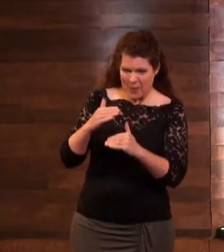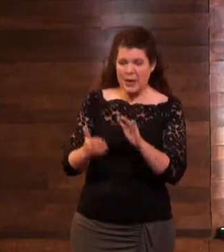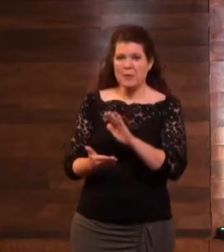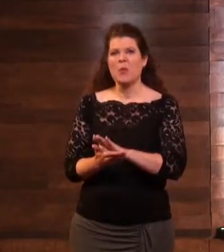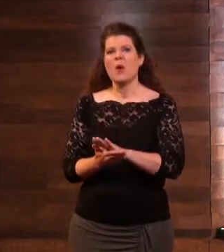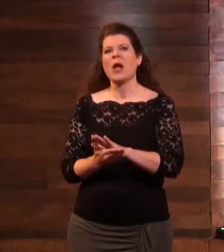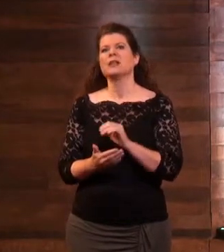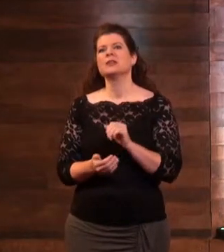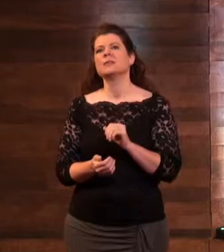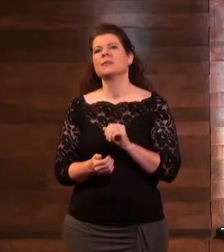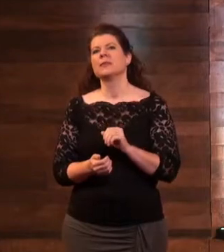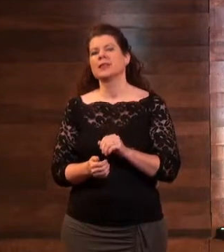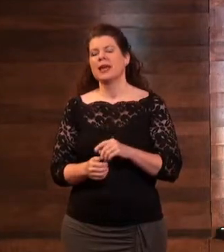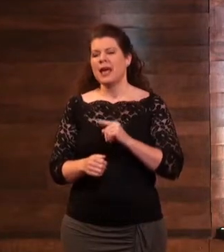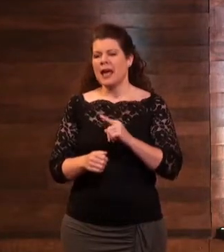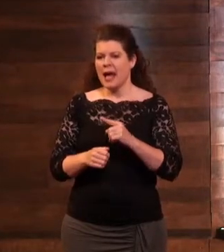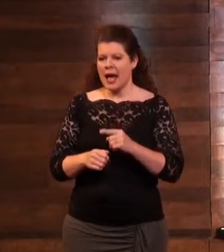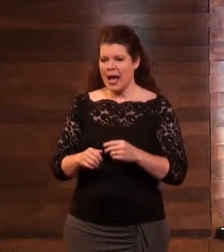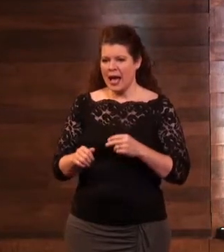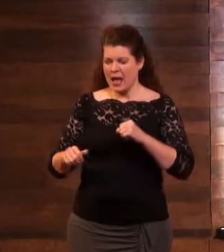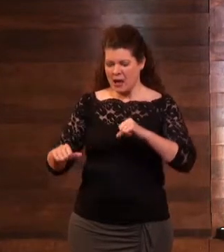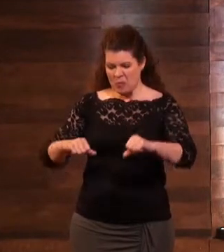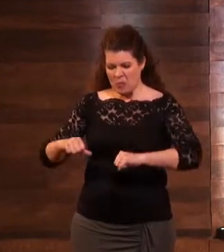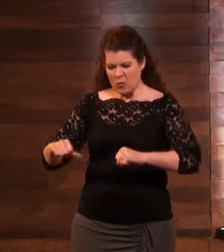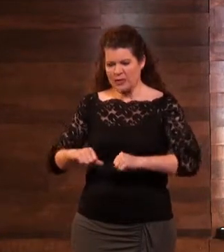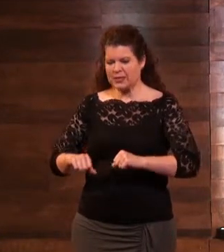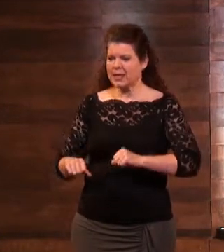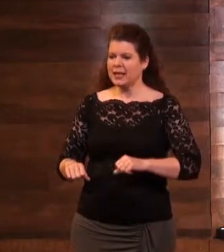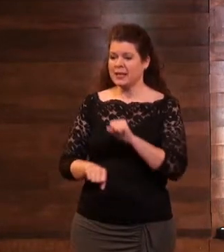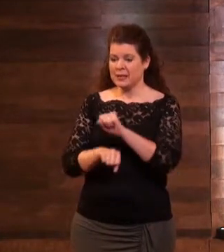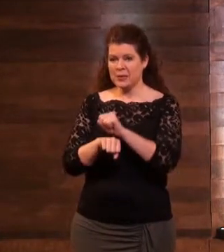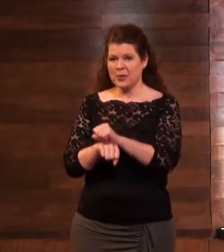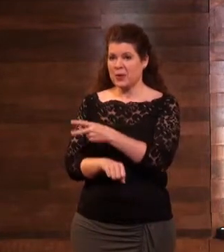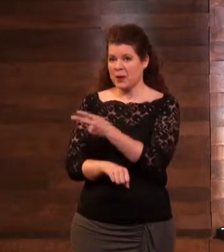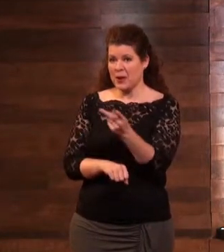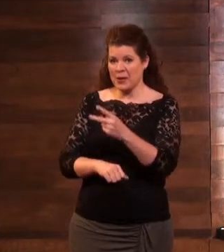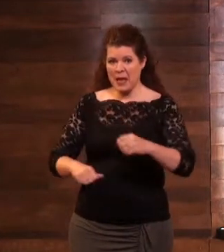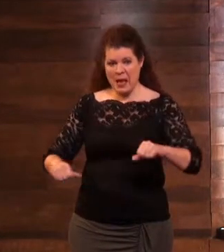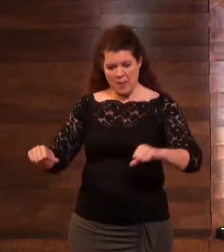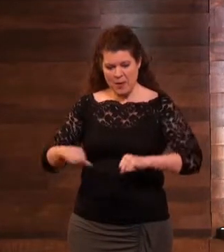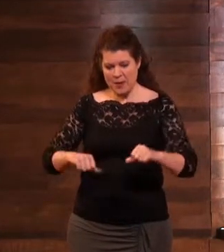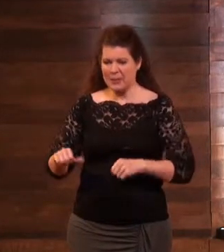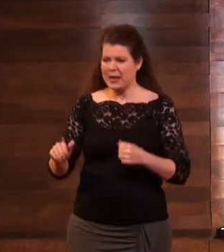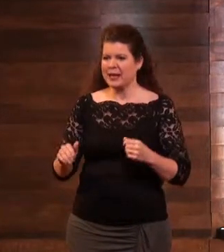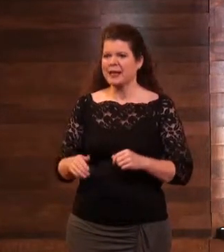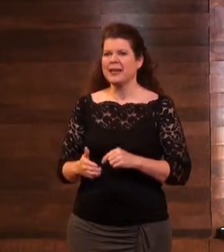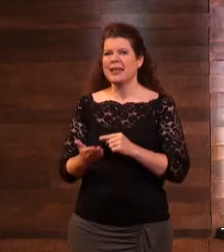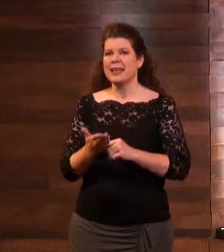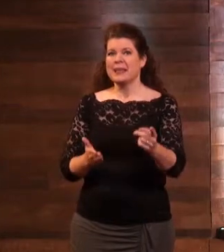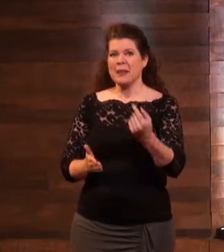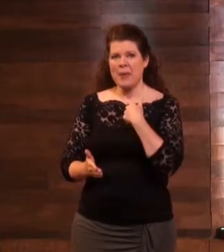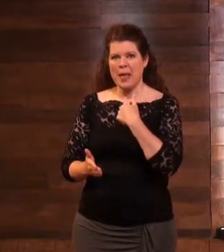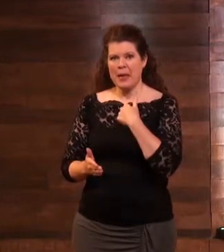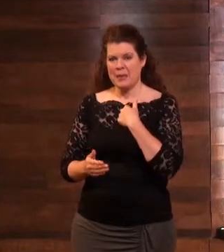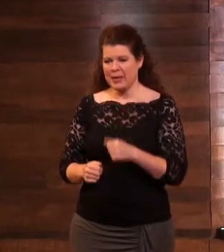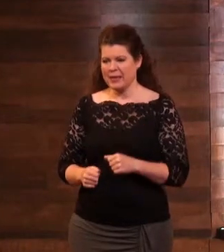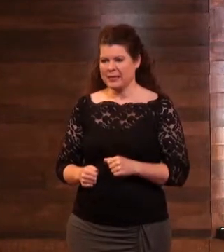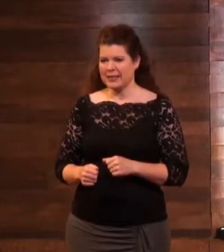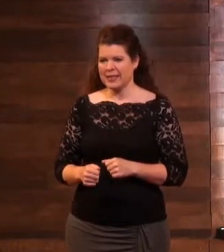view, I pretend to work, they pretend to pay me. And one of the all-time greats, filthy, stinking